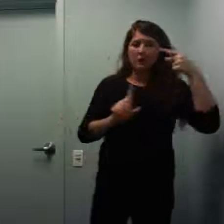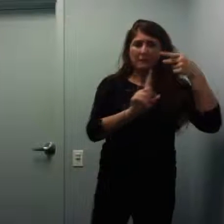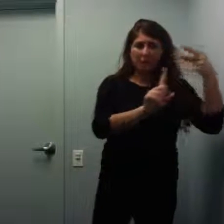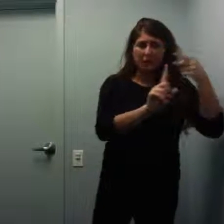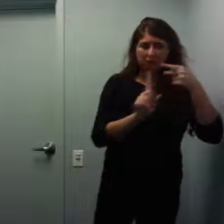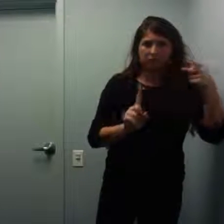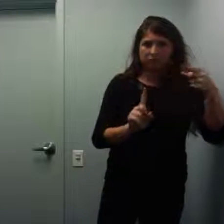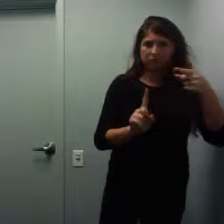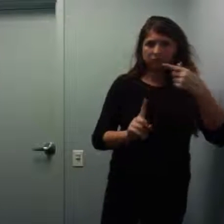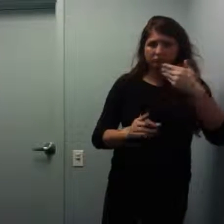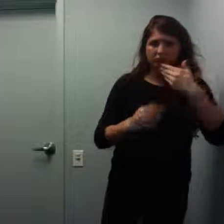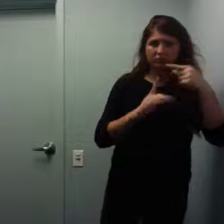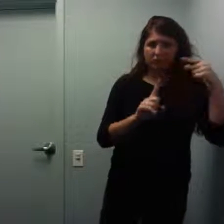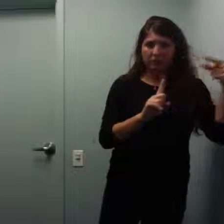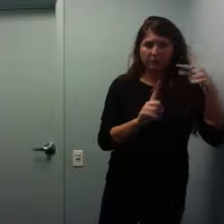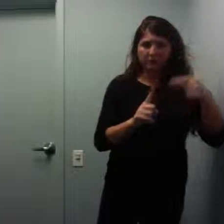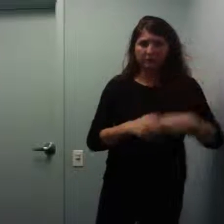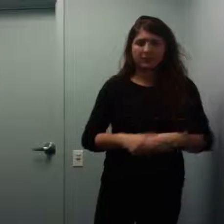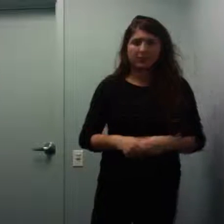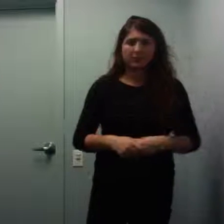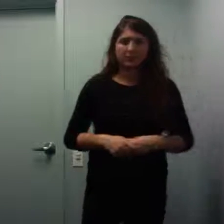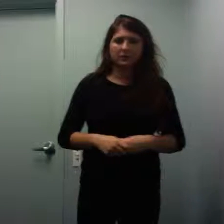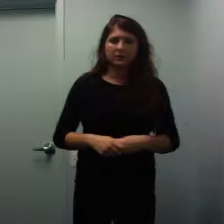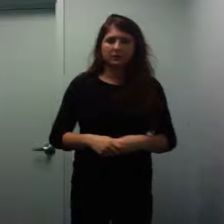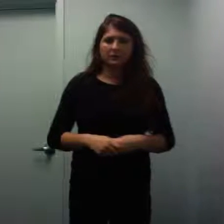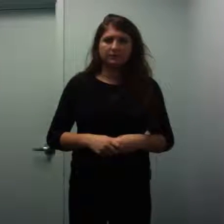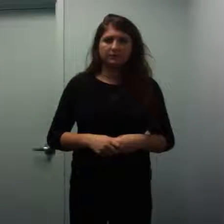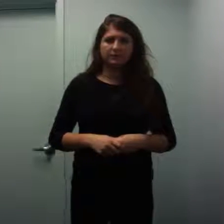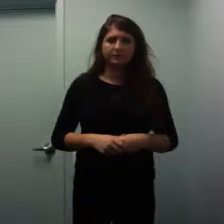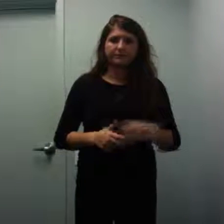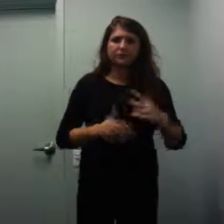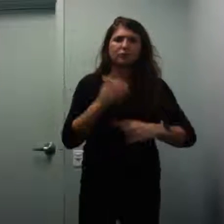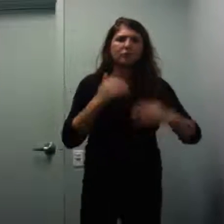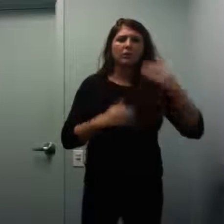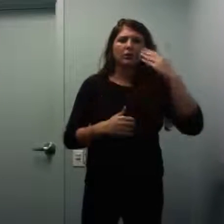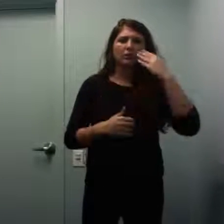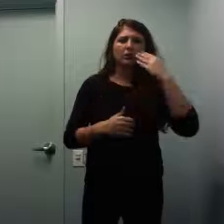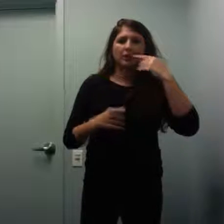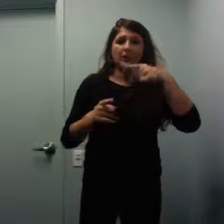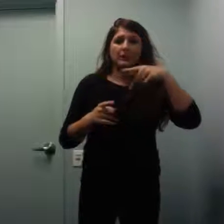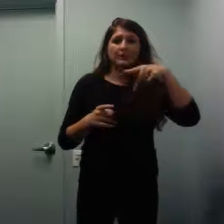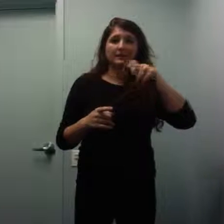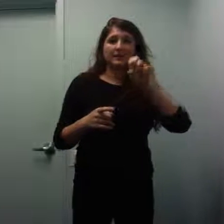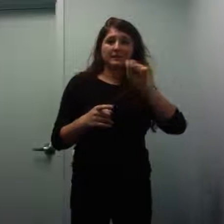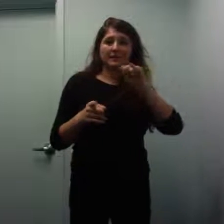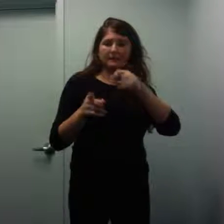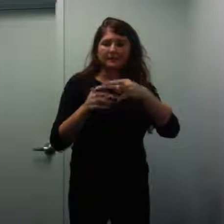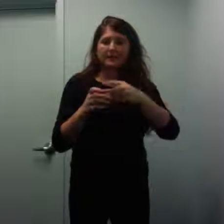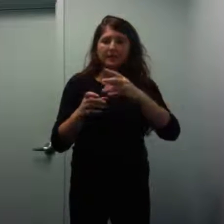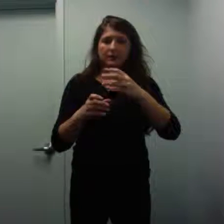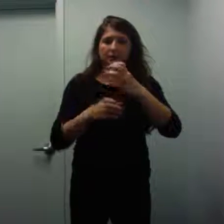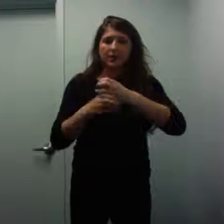got pretty close. What do we know about two things? First of all, this Pepsi, is it warm or cold? It's cold.